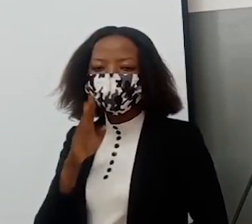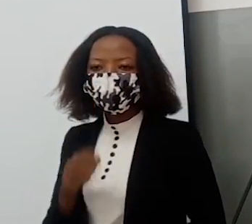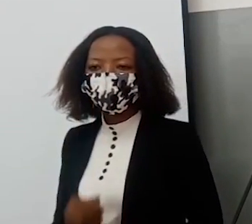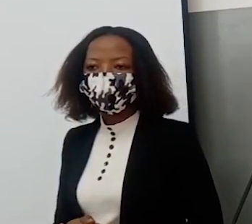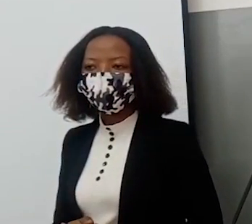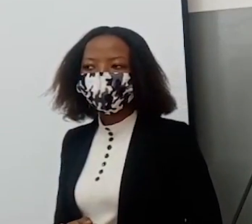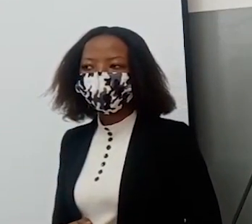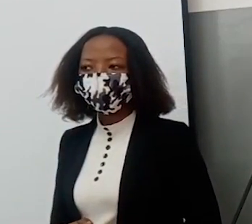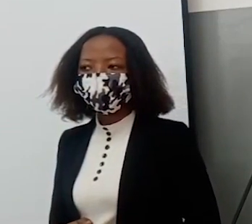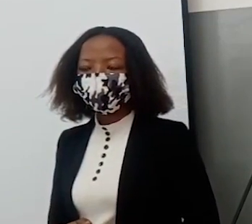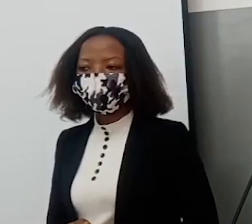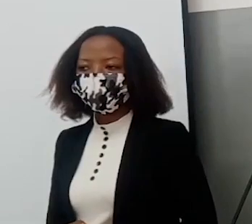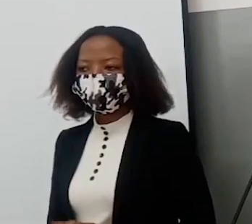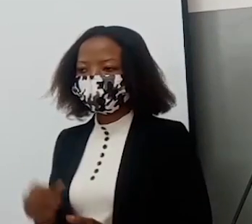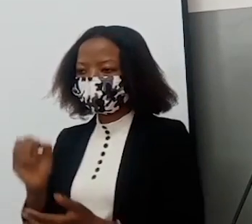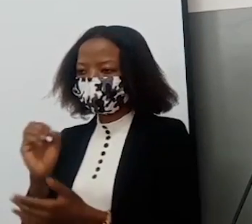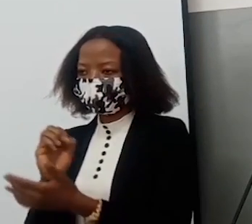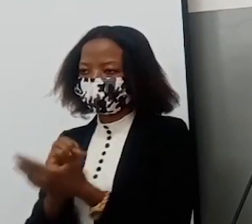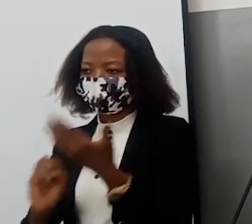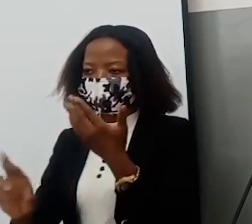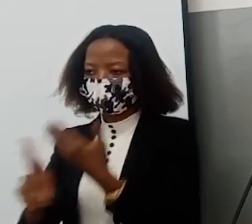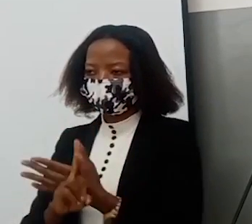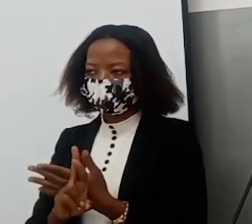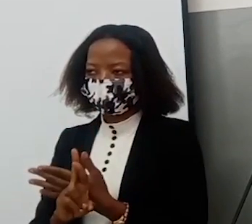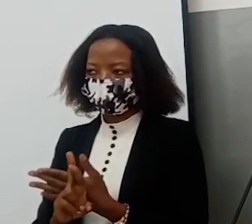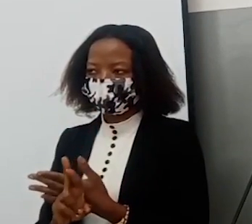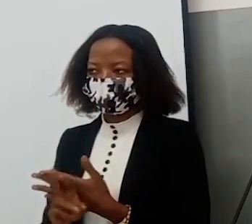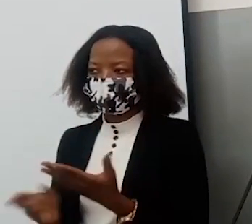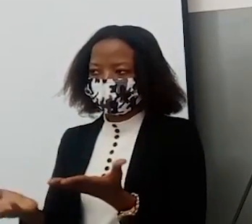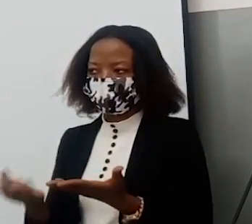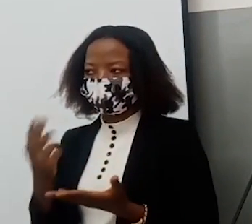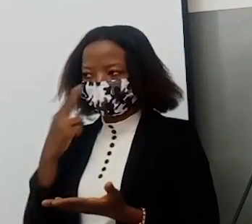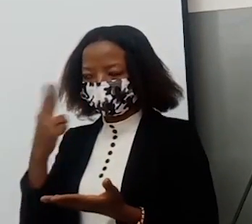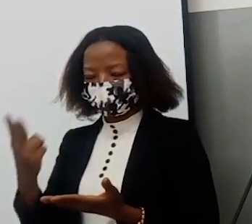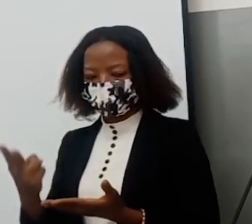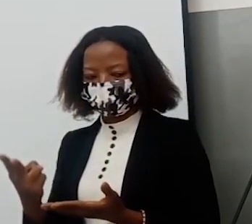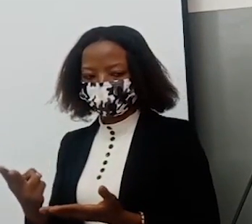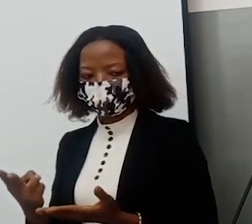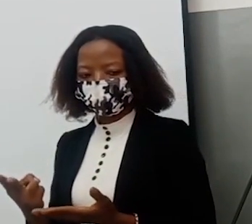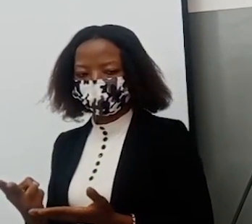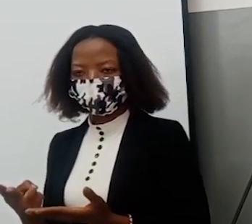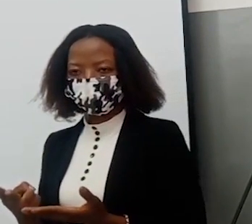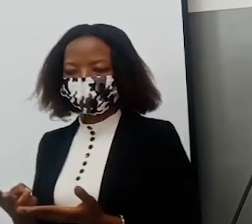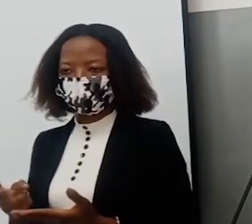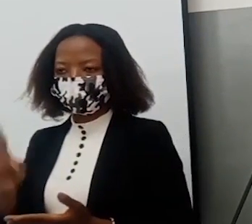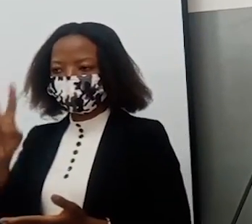within August, and we'll be expecting